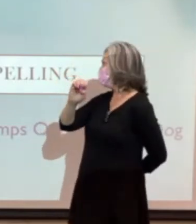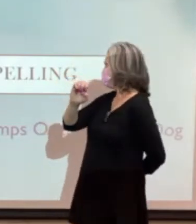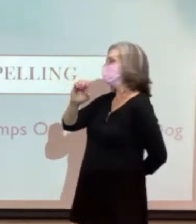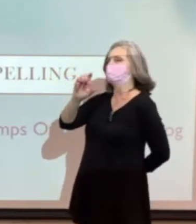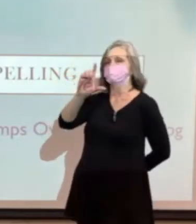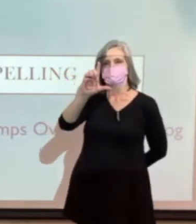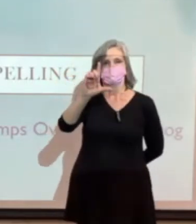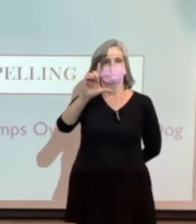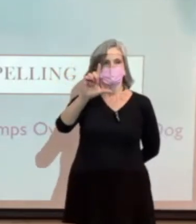Oh, of course.